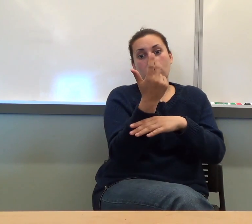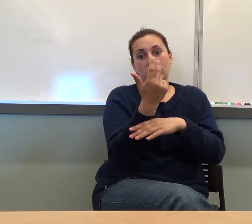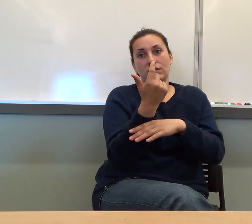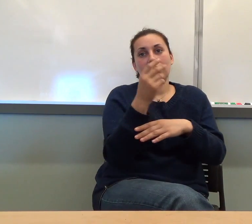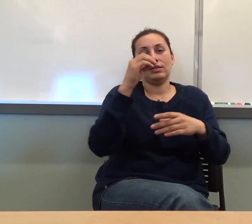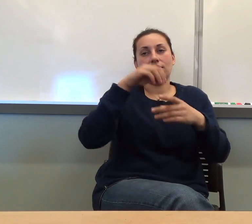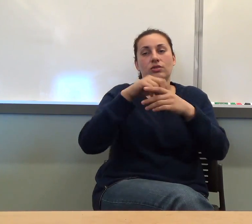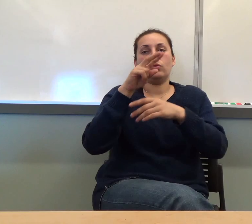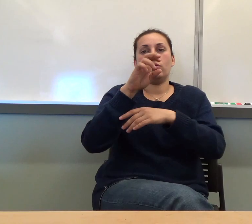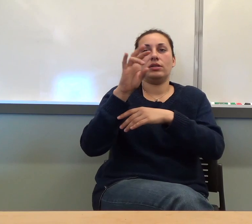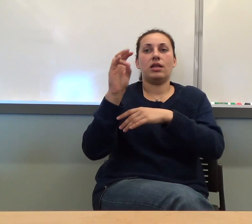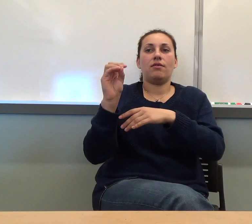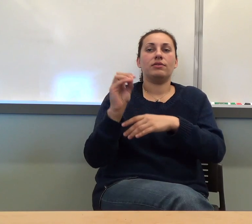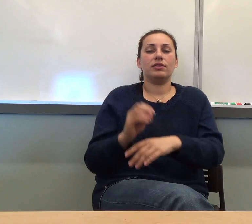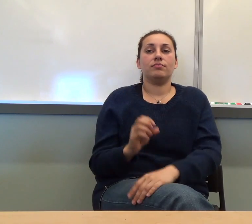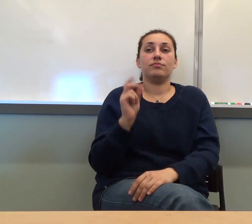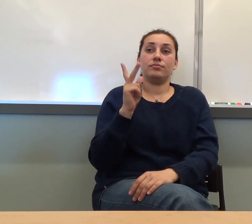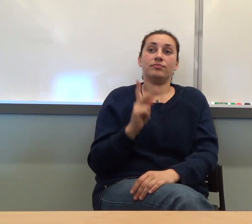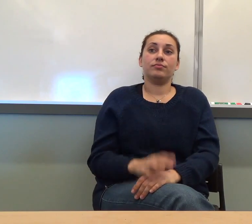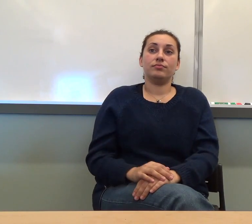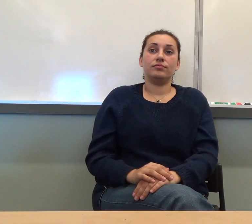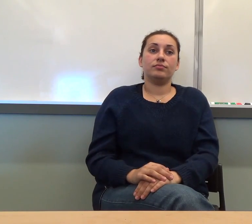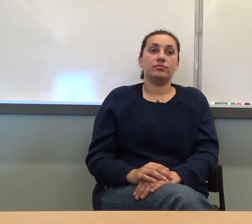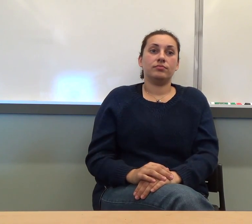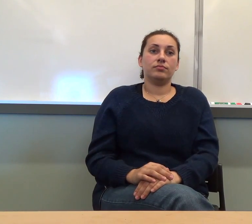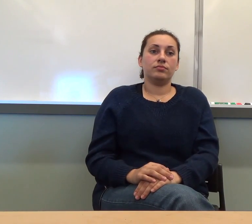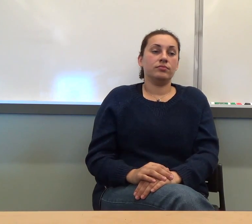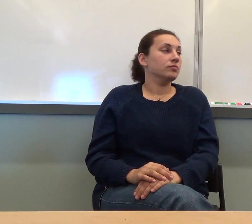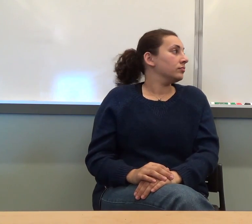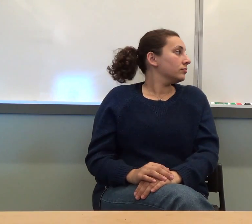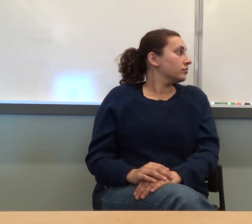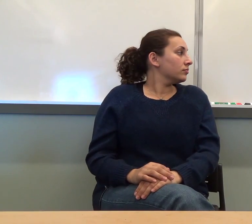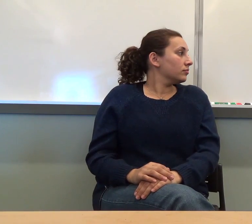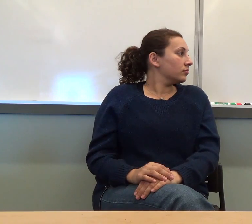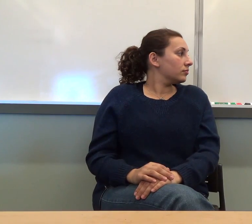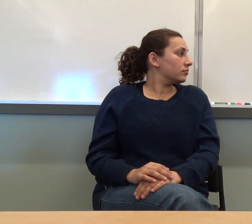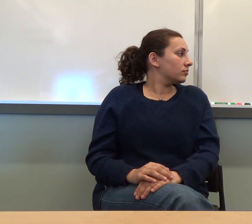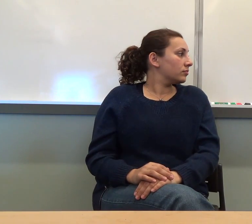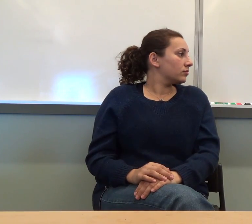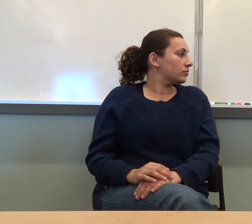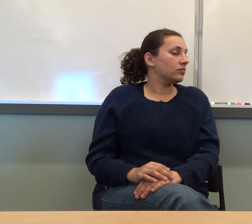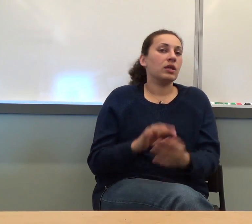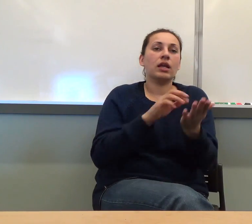270. And that turns out to be, let's get a calculator going here.